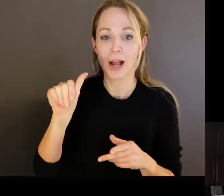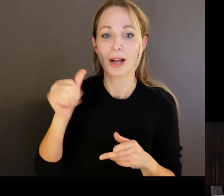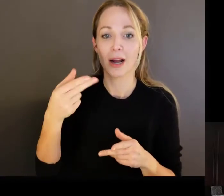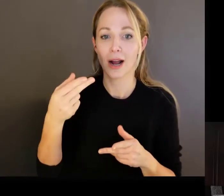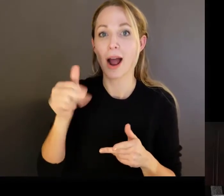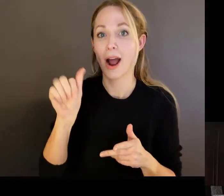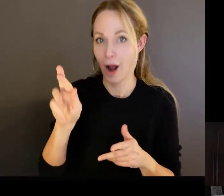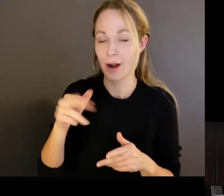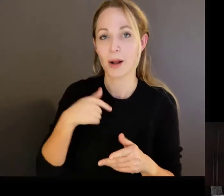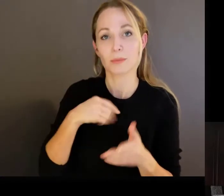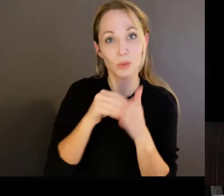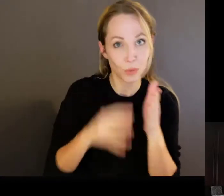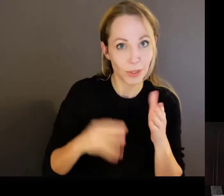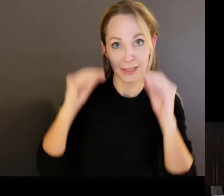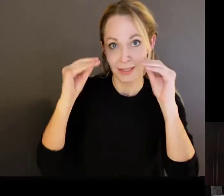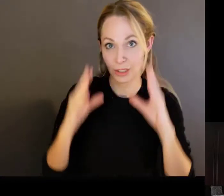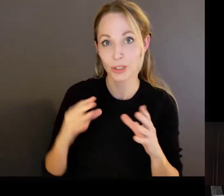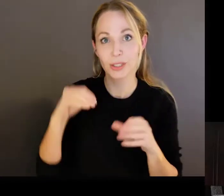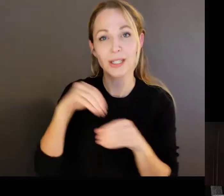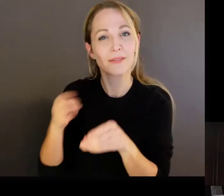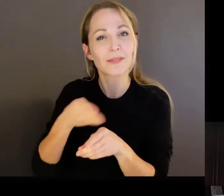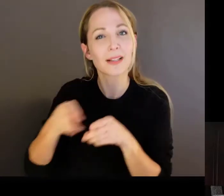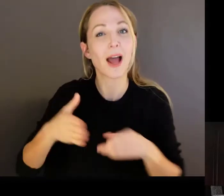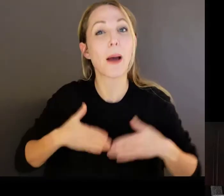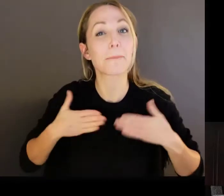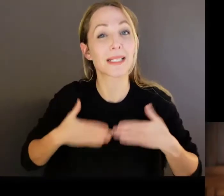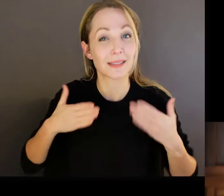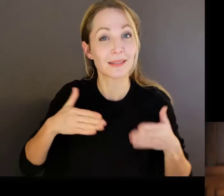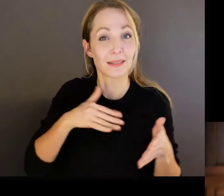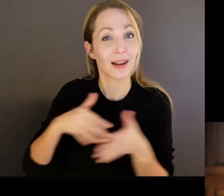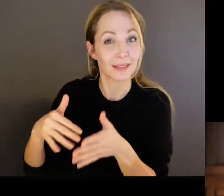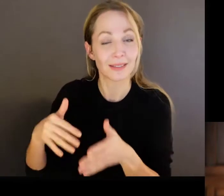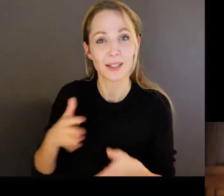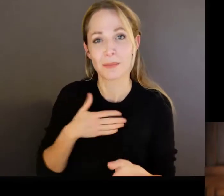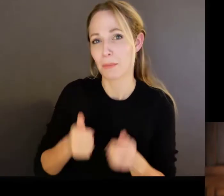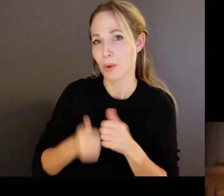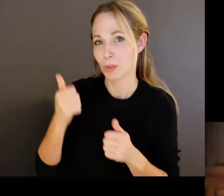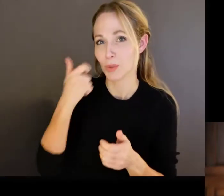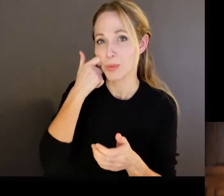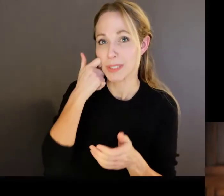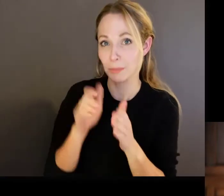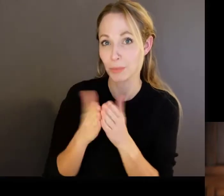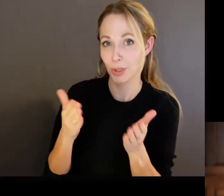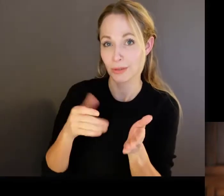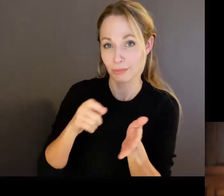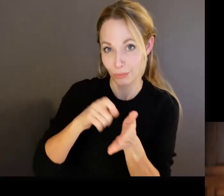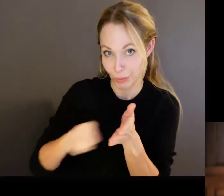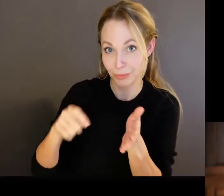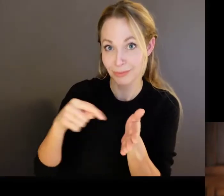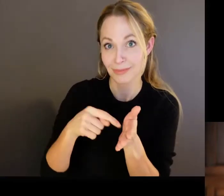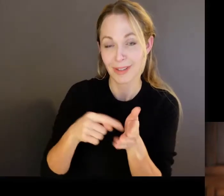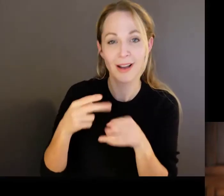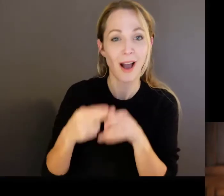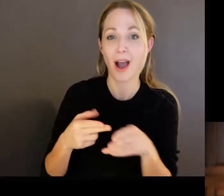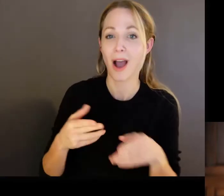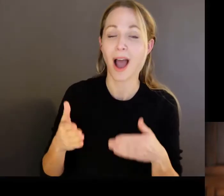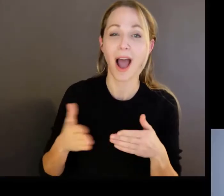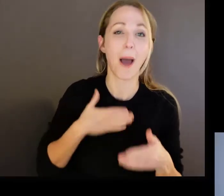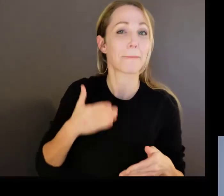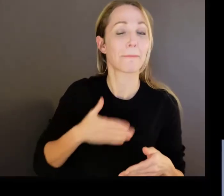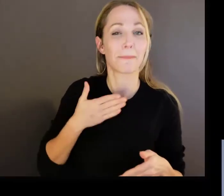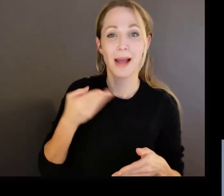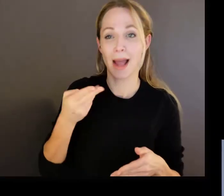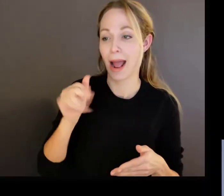I'm a student and teacher in the field of happiness studies, and my most recent book is Happier No Matter What.